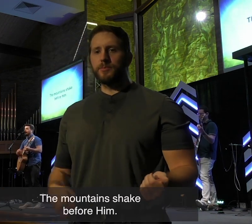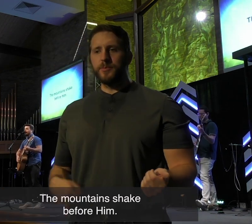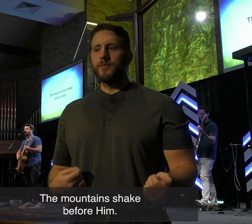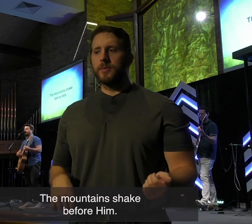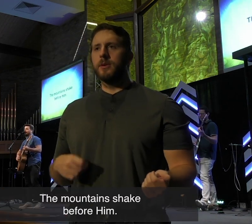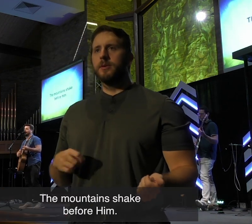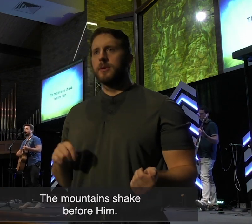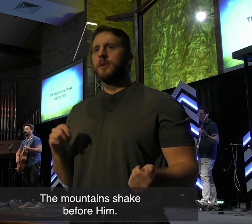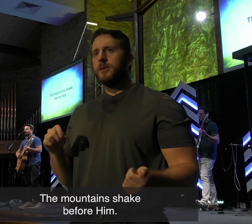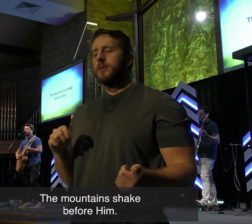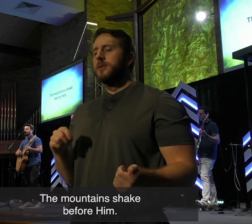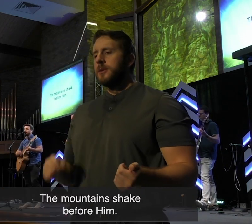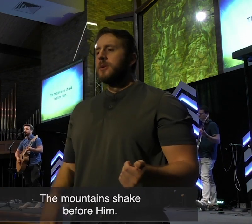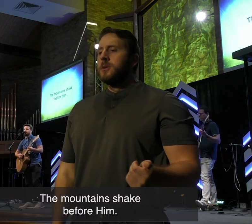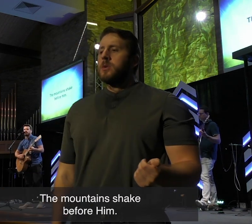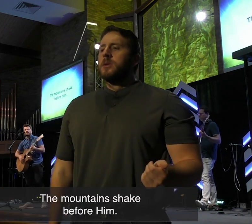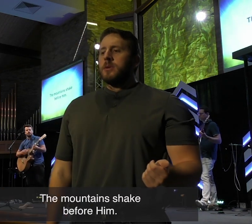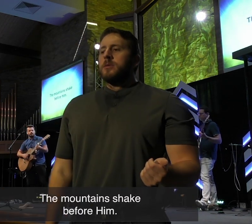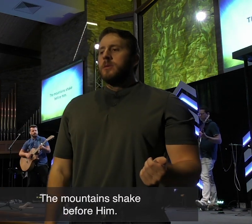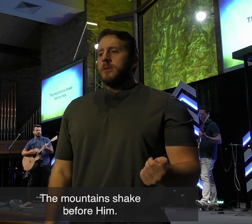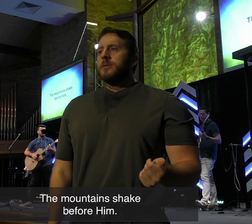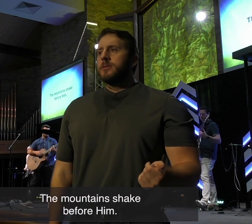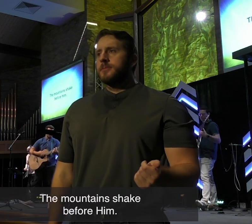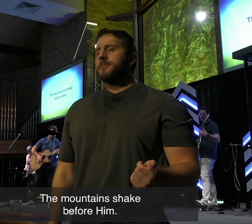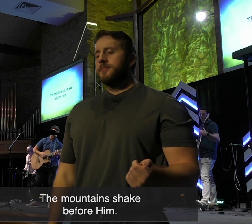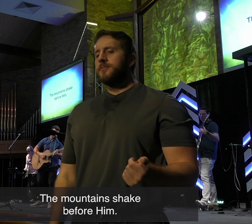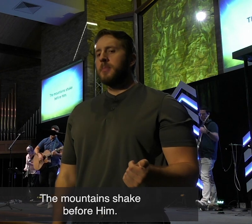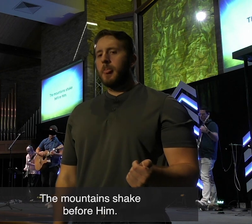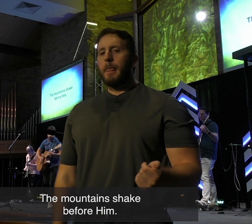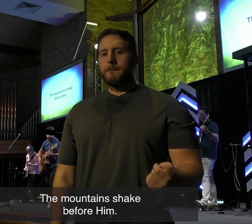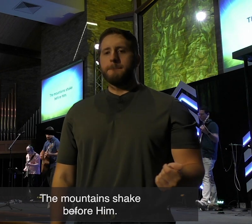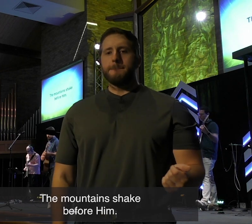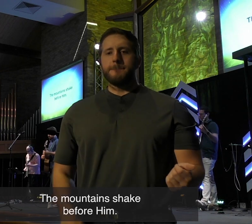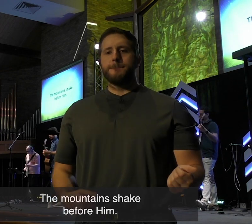the great I am.